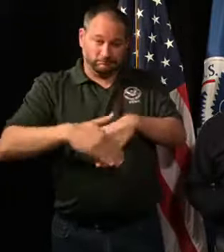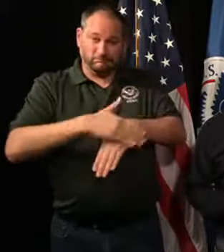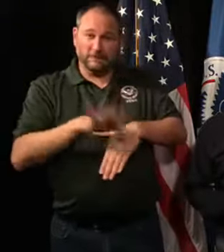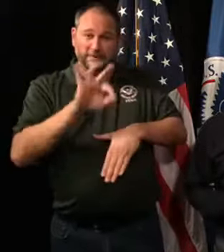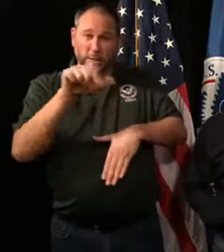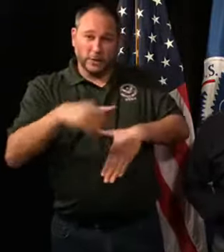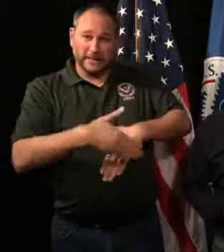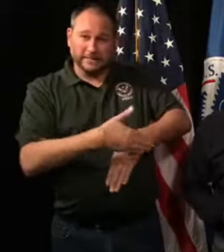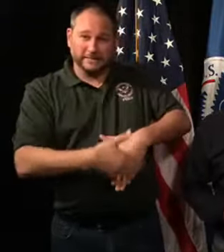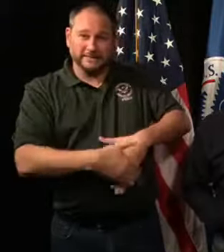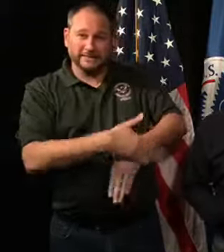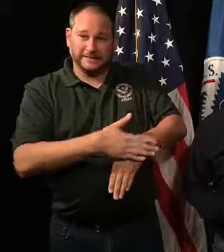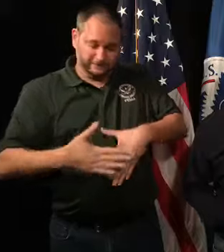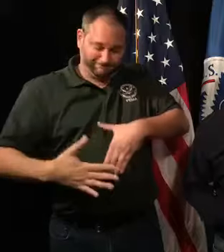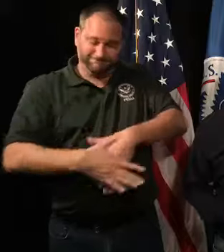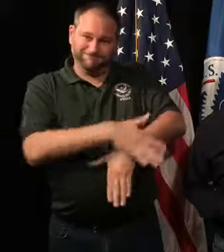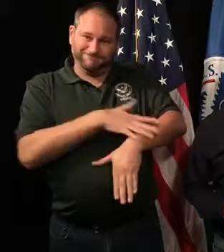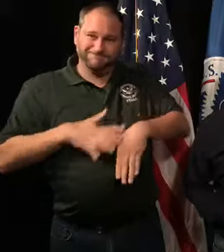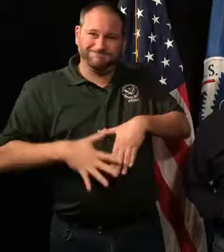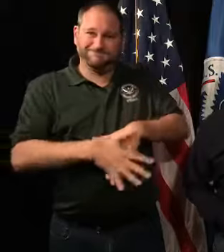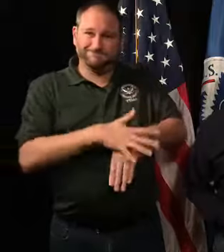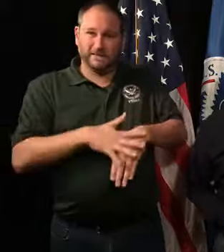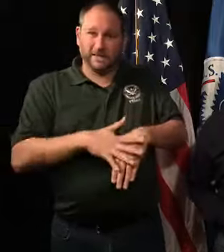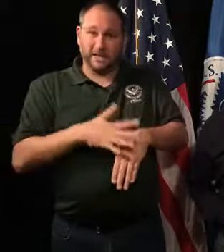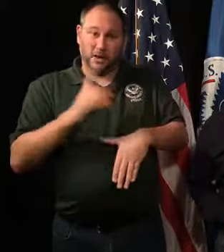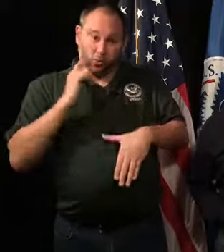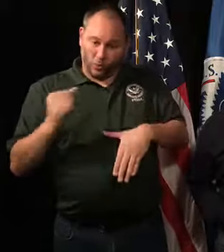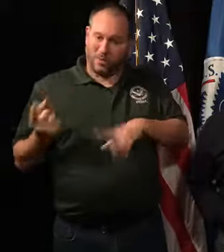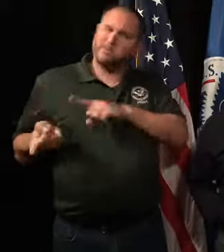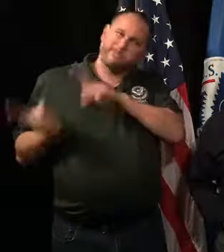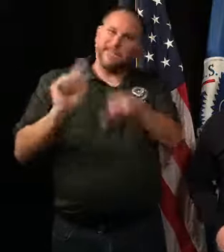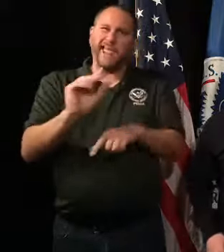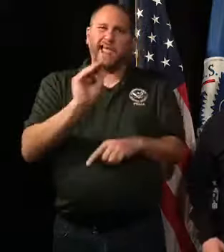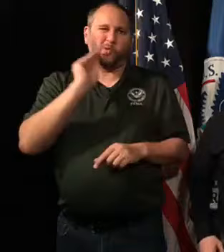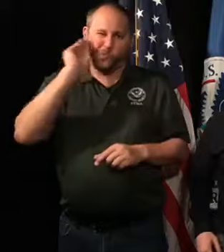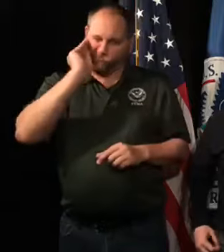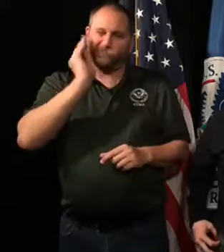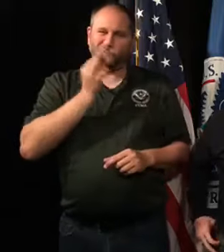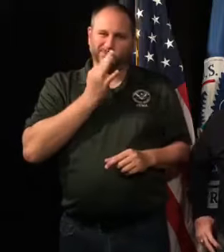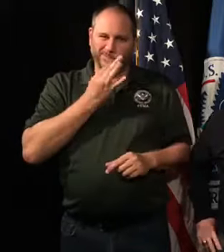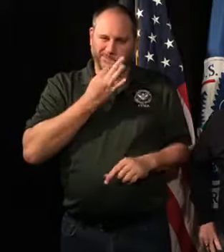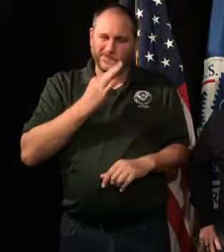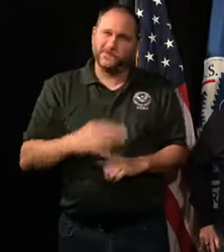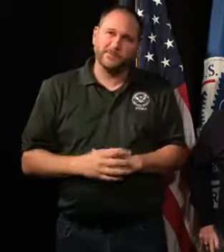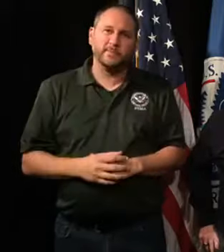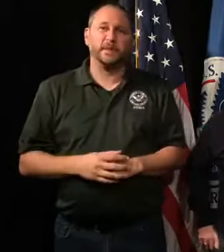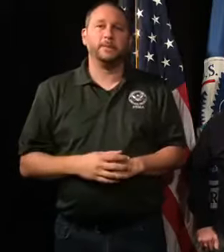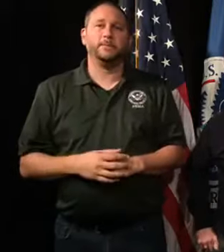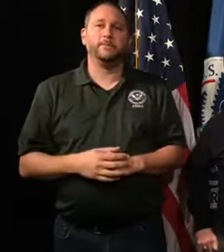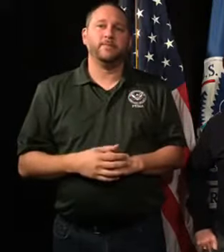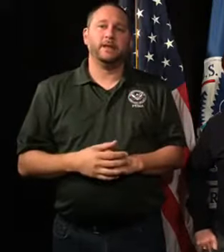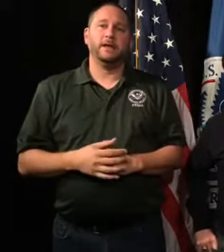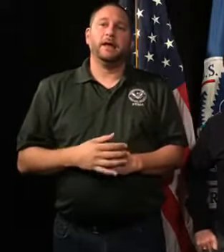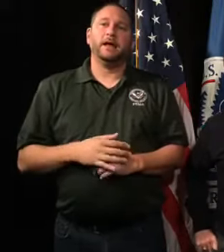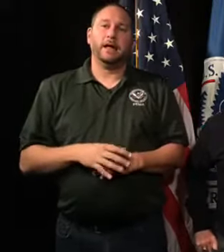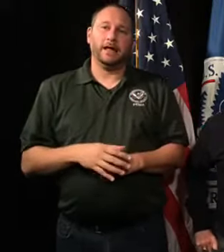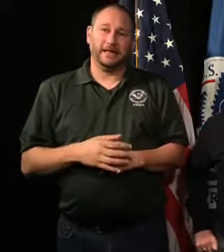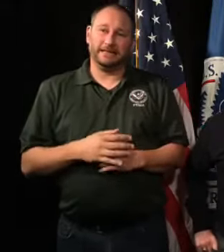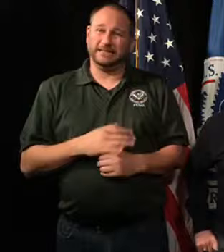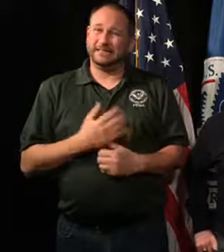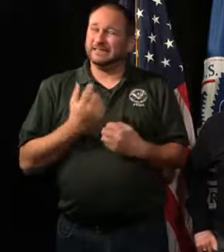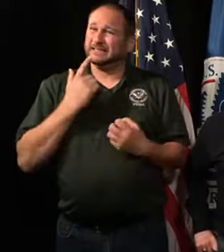that coastline are making your way back to your homes. And frankly, this will play out through many of the states